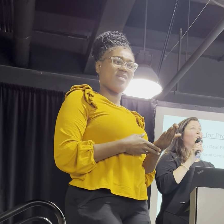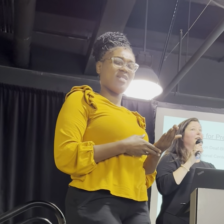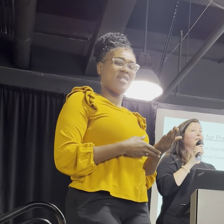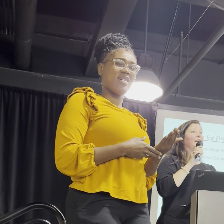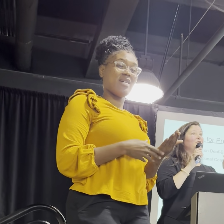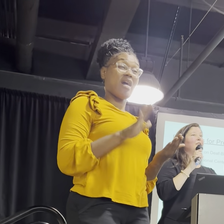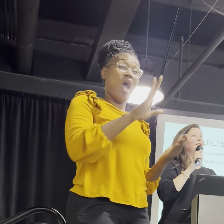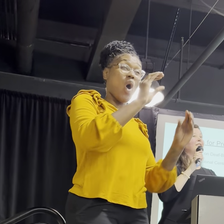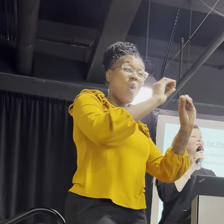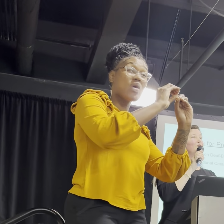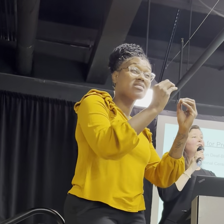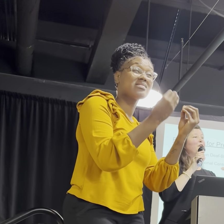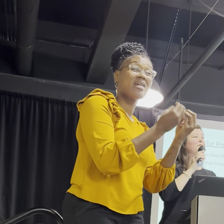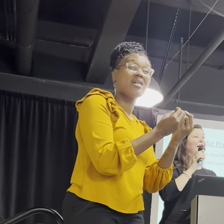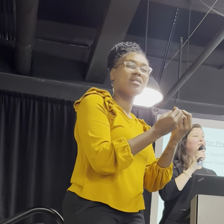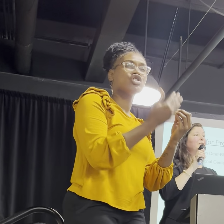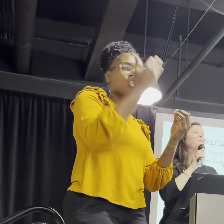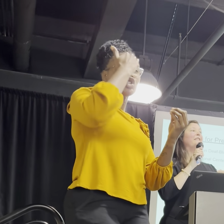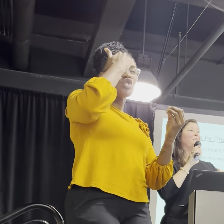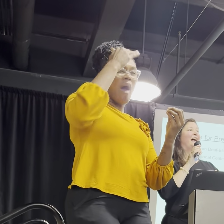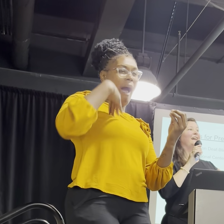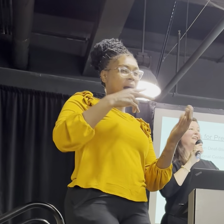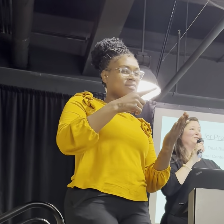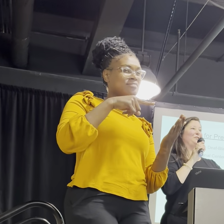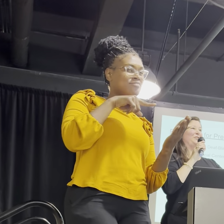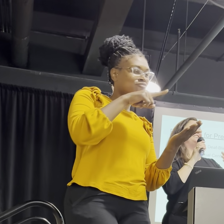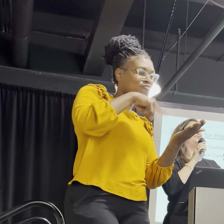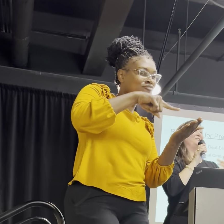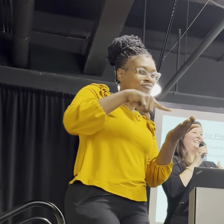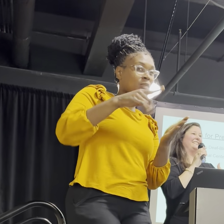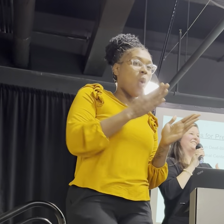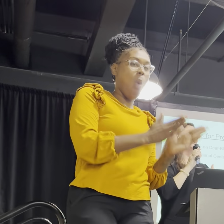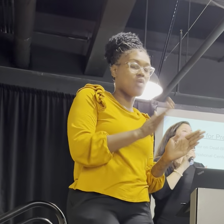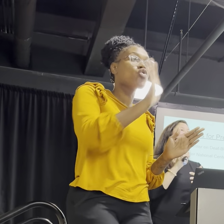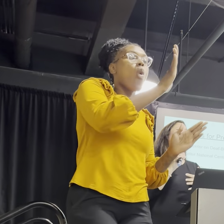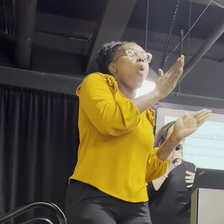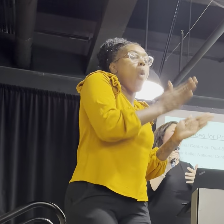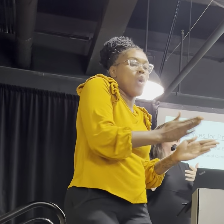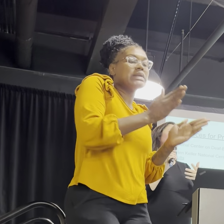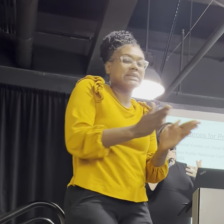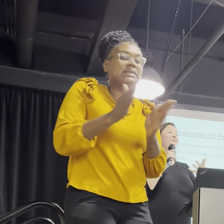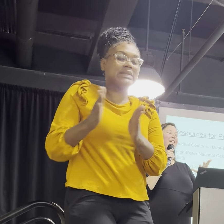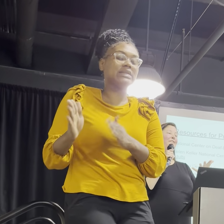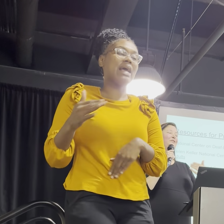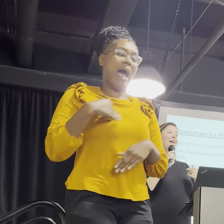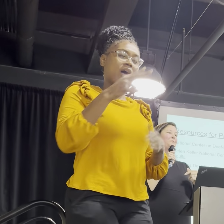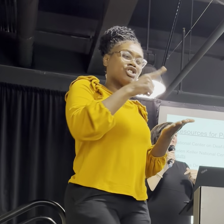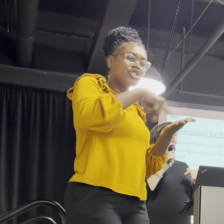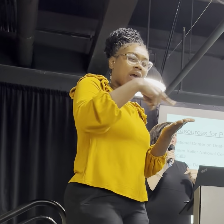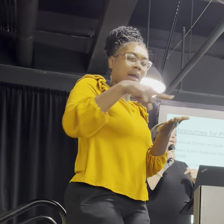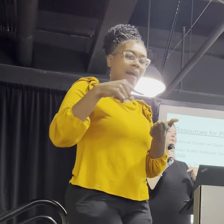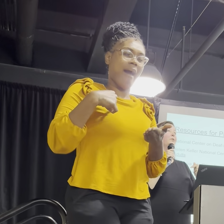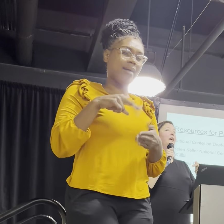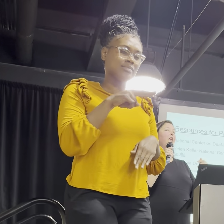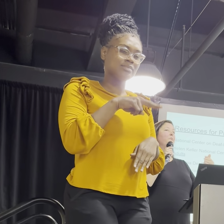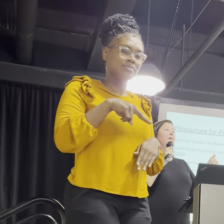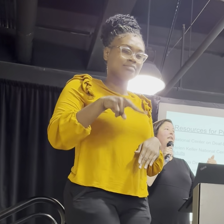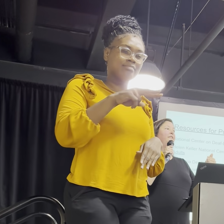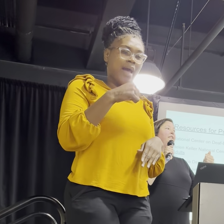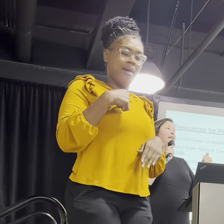your organization, just know that I took some of that back and started using some of that. I know I went a few times with different